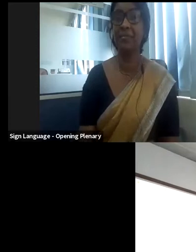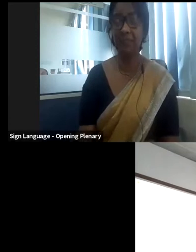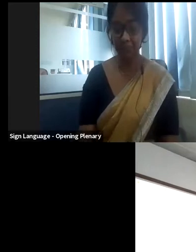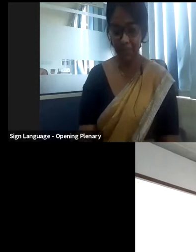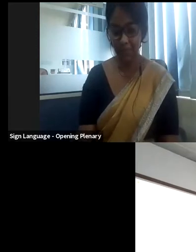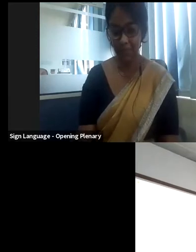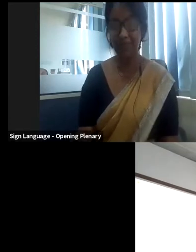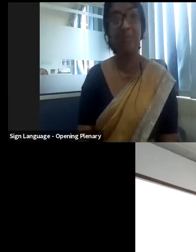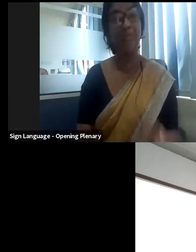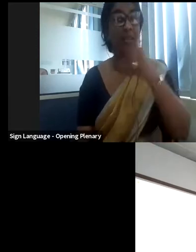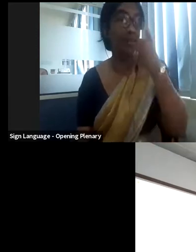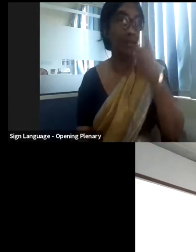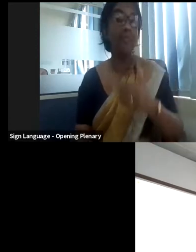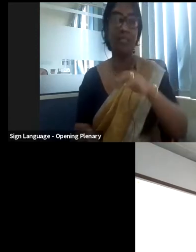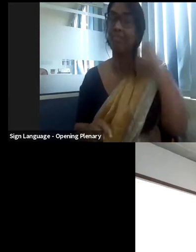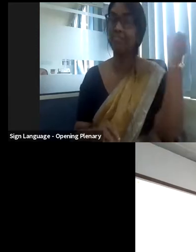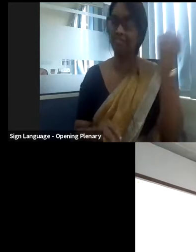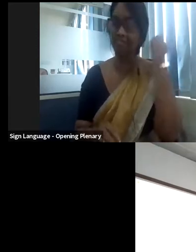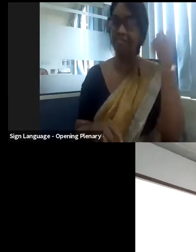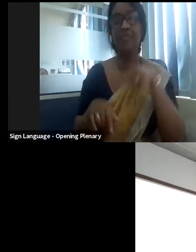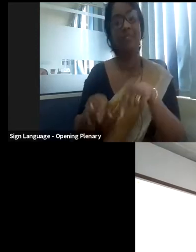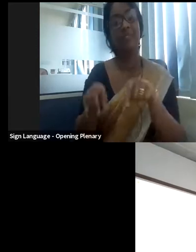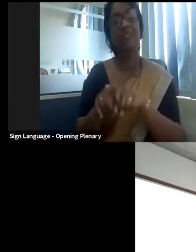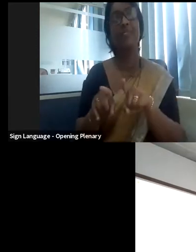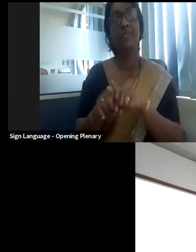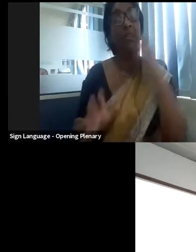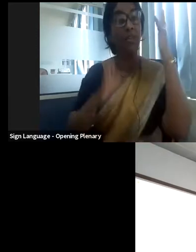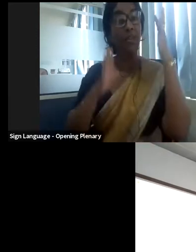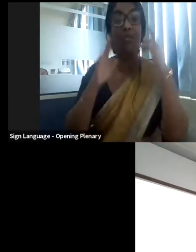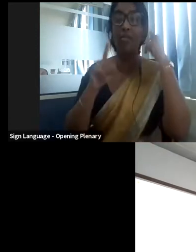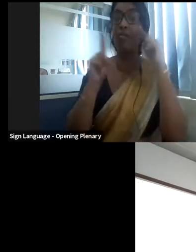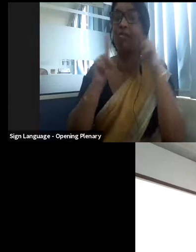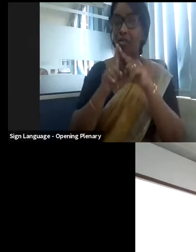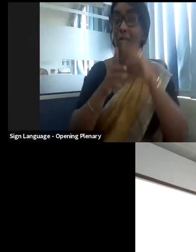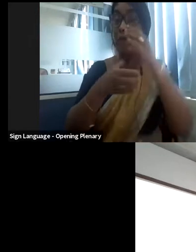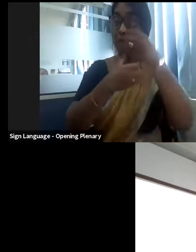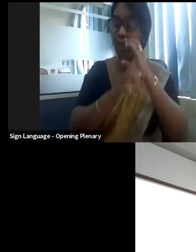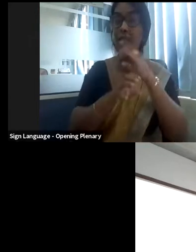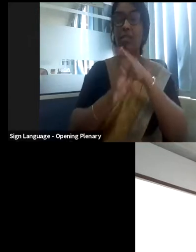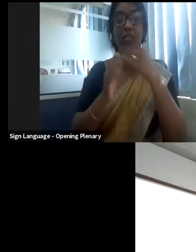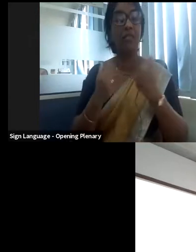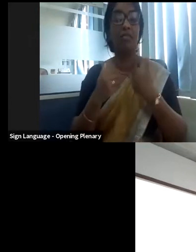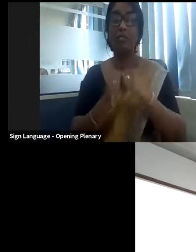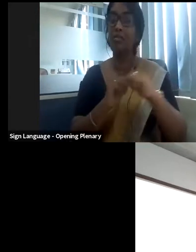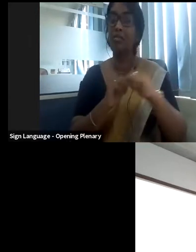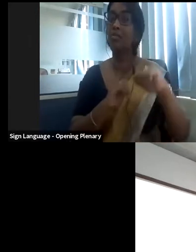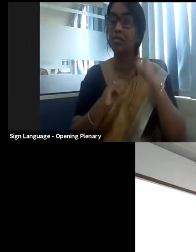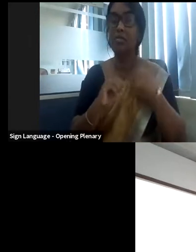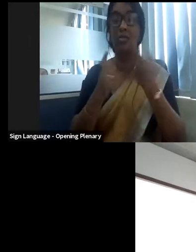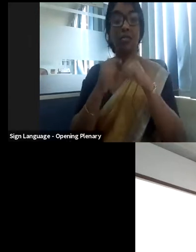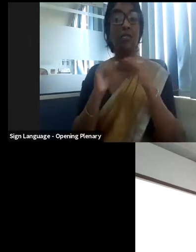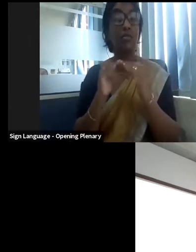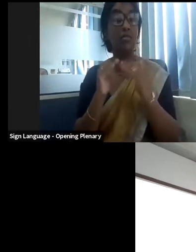has spoken, science has spoken. Now it's up to us as businesses to build the collaboration, the partnership that is going to help translate